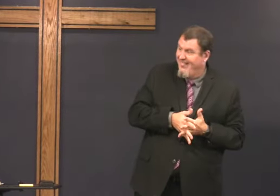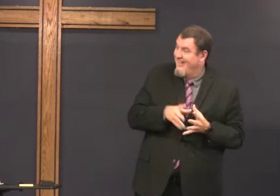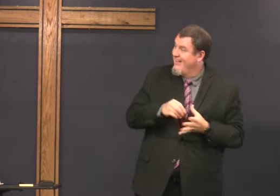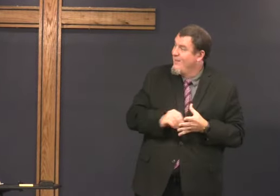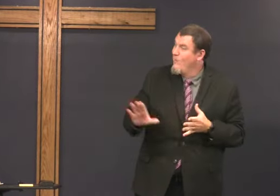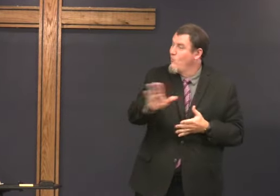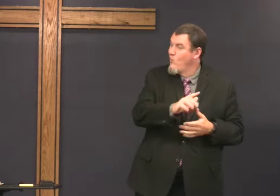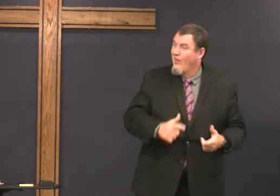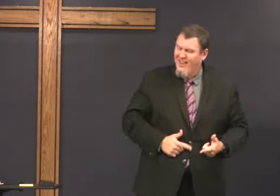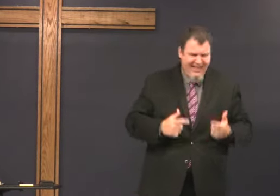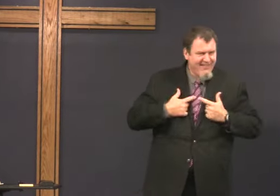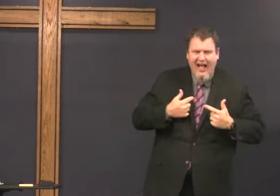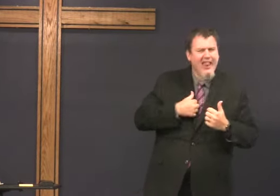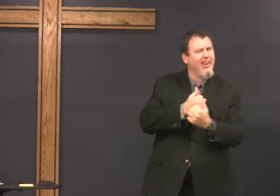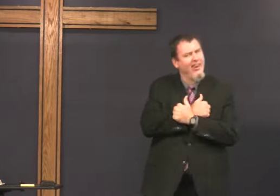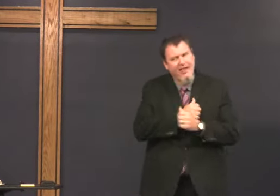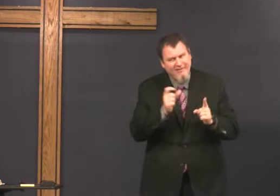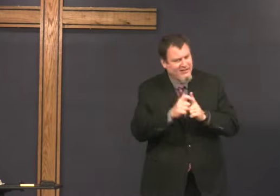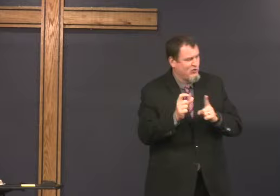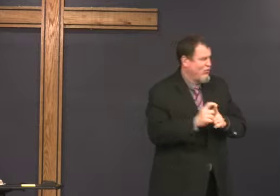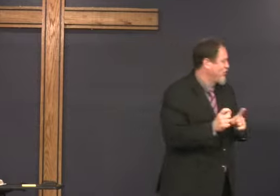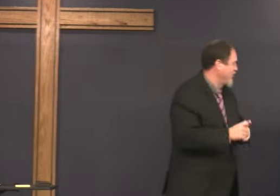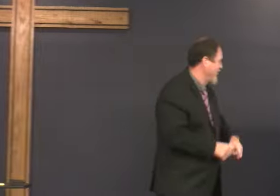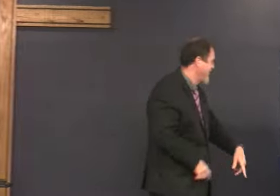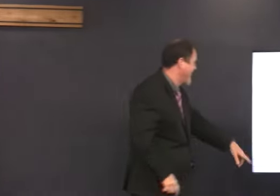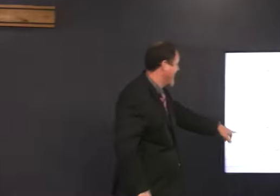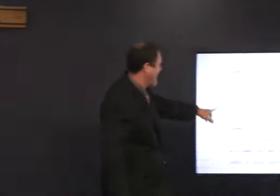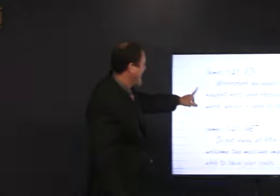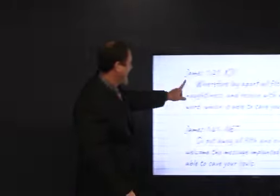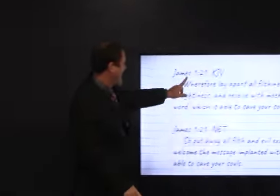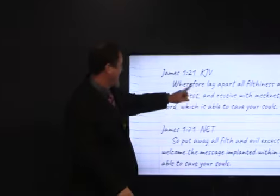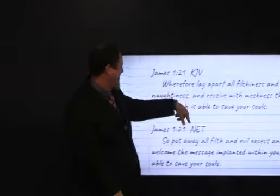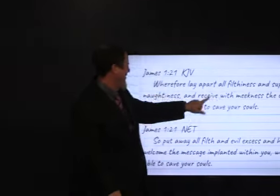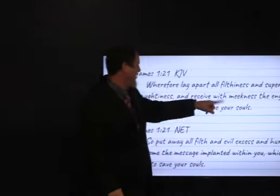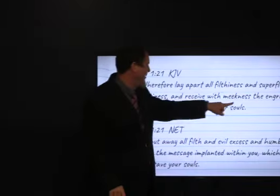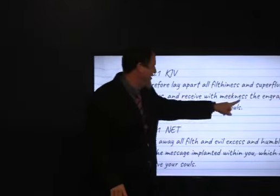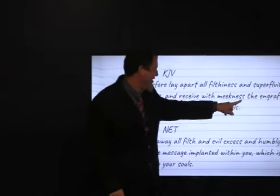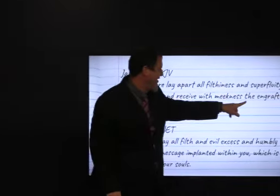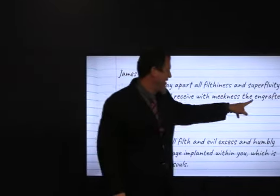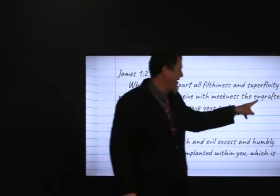The Bible can be ingrained in your life. And I love the word